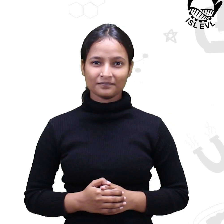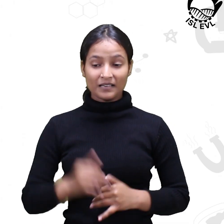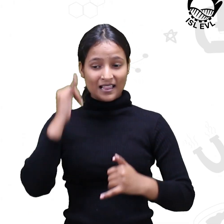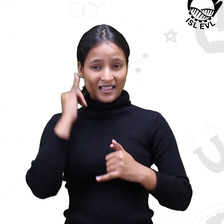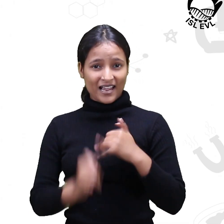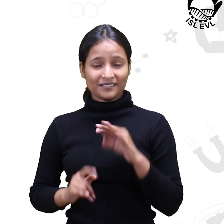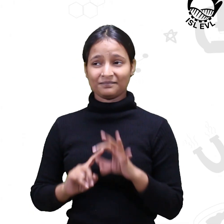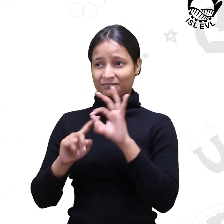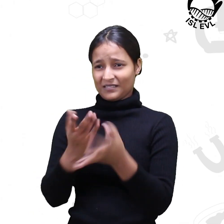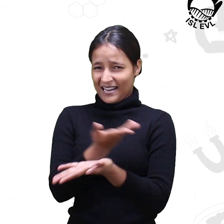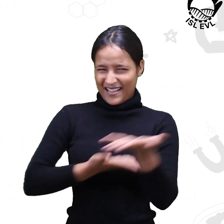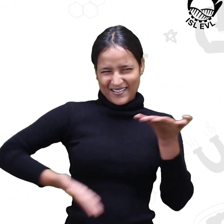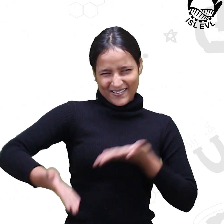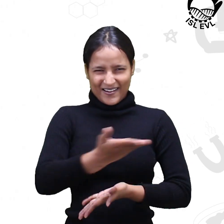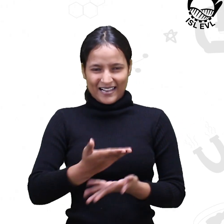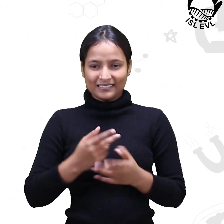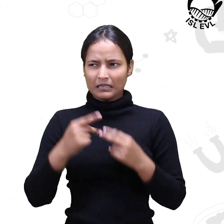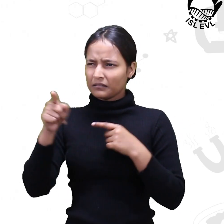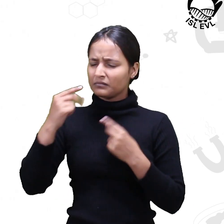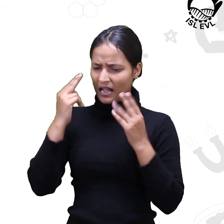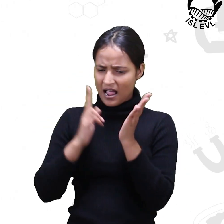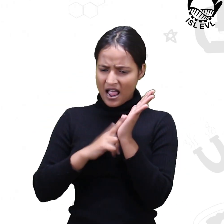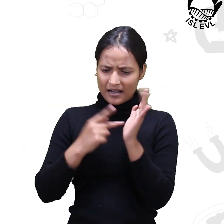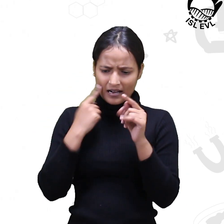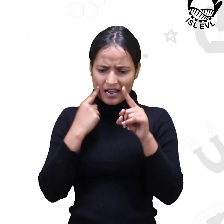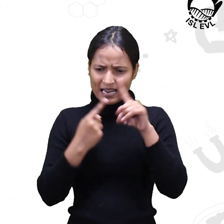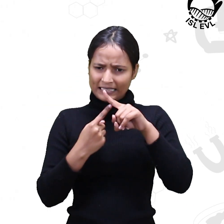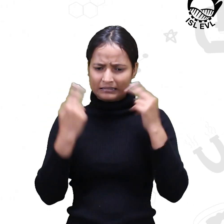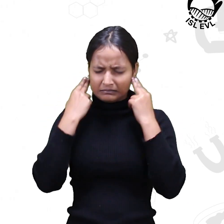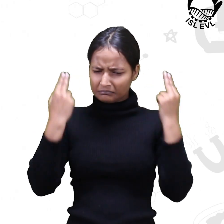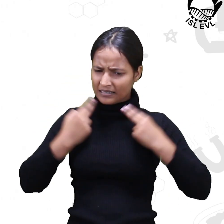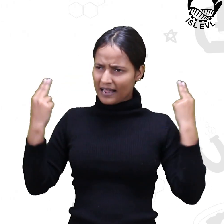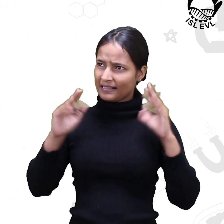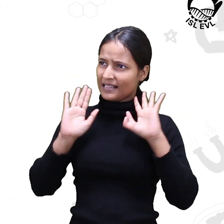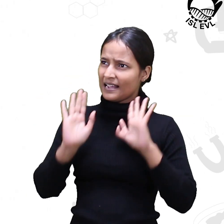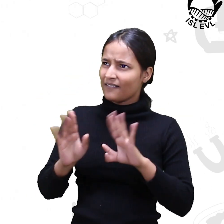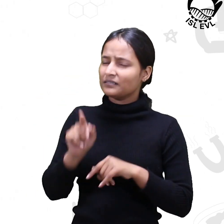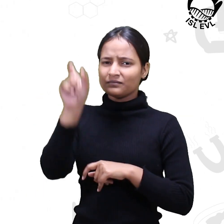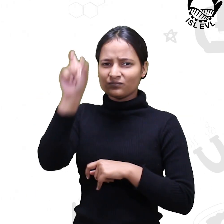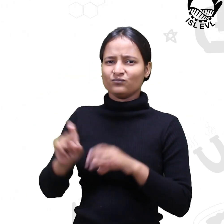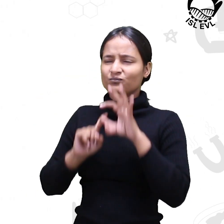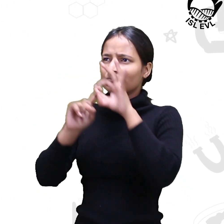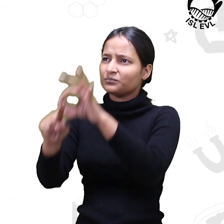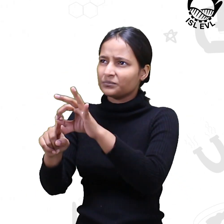are excited about our prestigious institutes in India, we wanted to ask